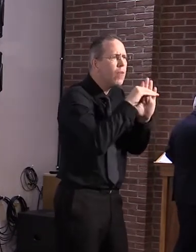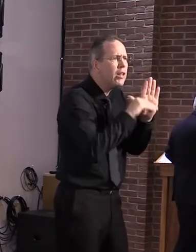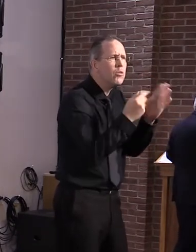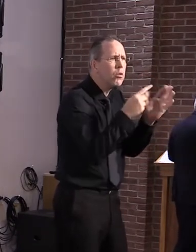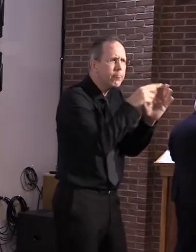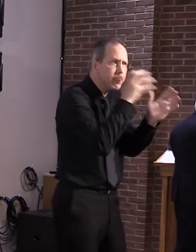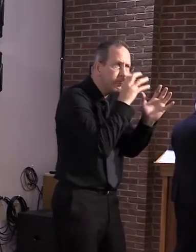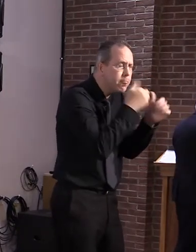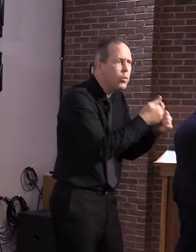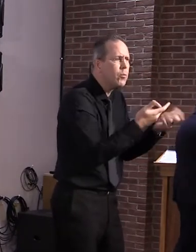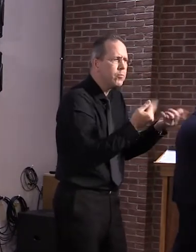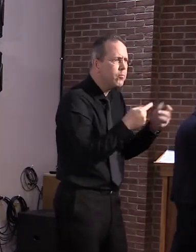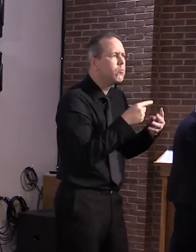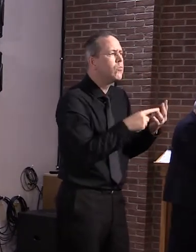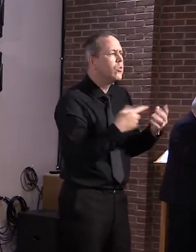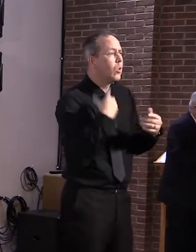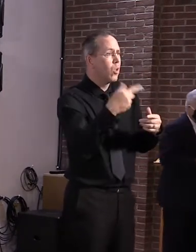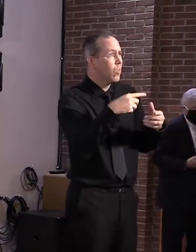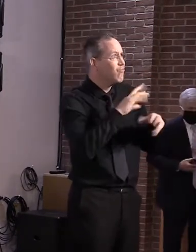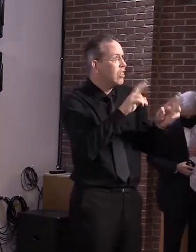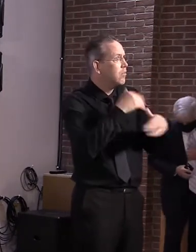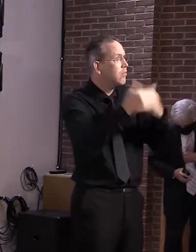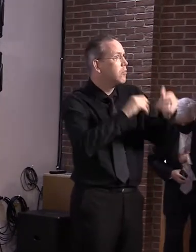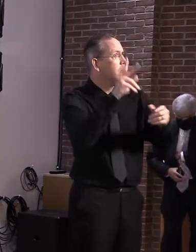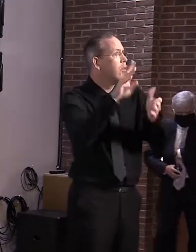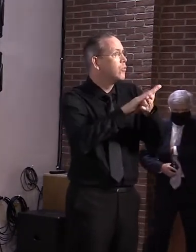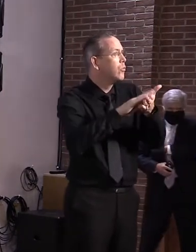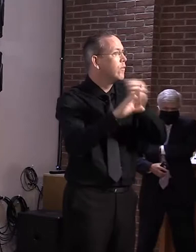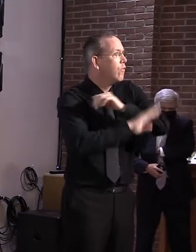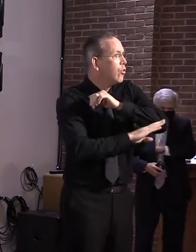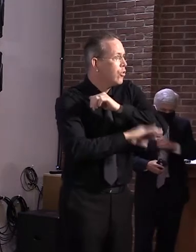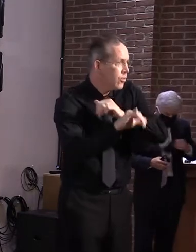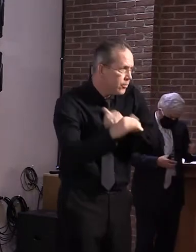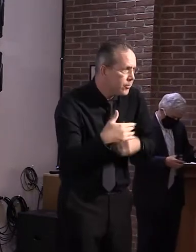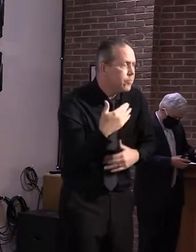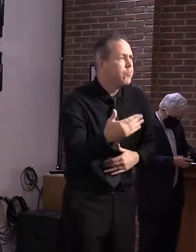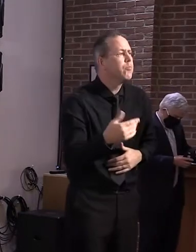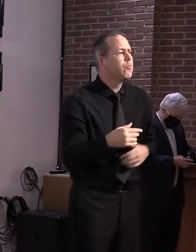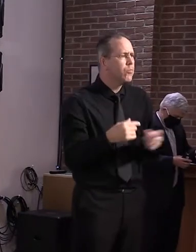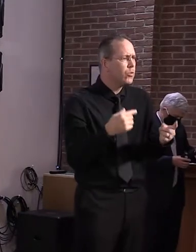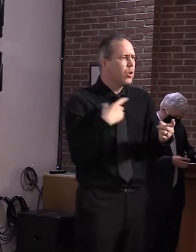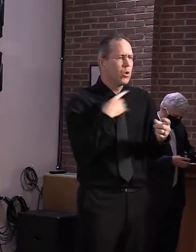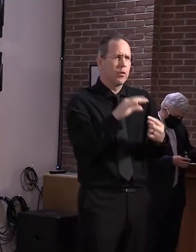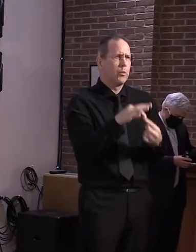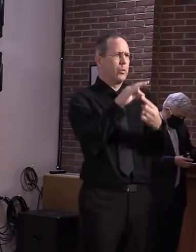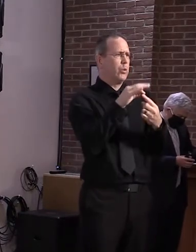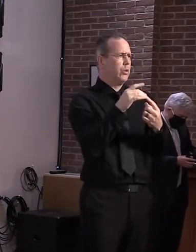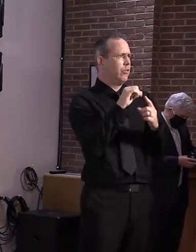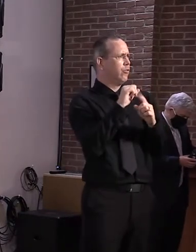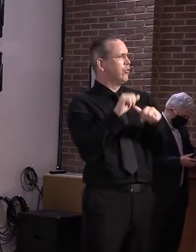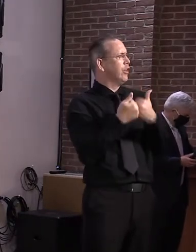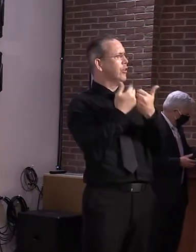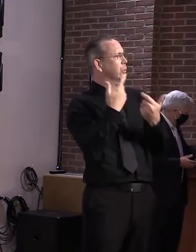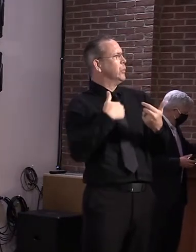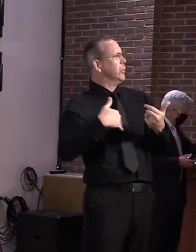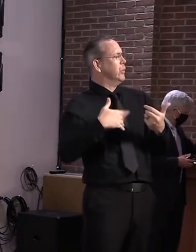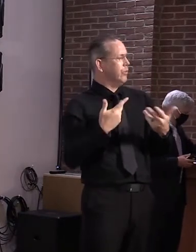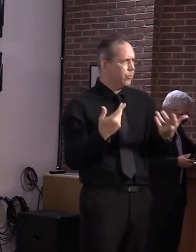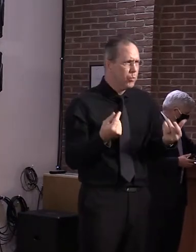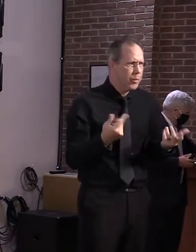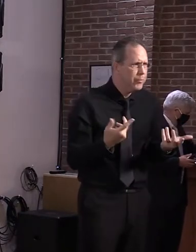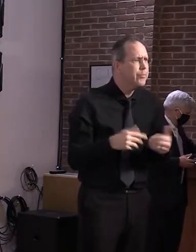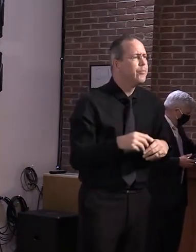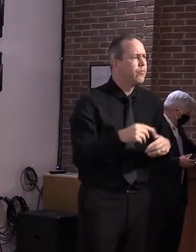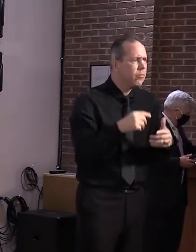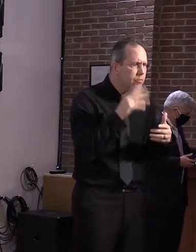As you might imagine, there are many unique challenges to accomplish this, but we've had a very talented team of health,